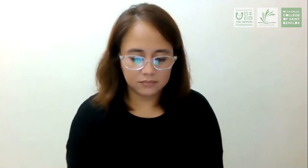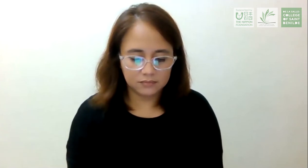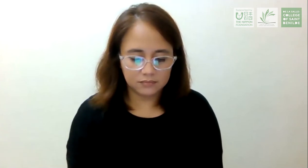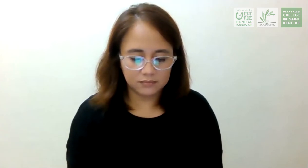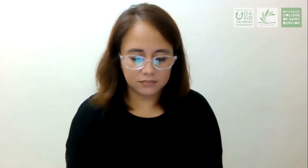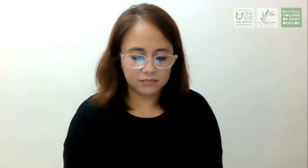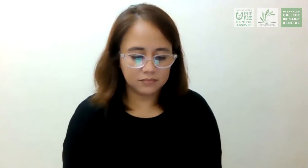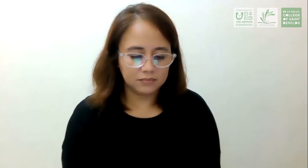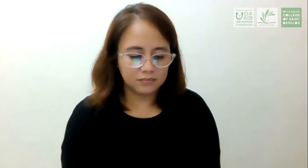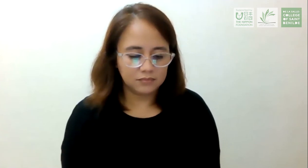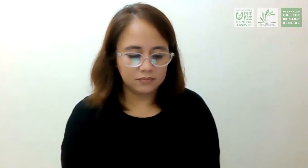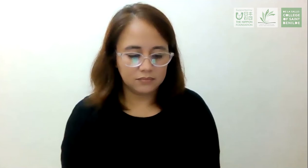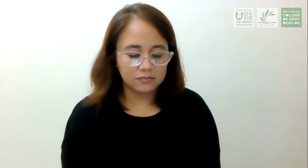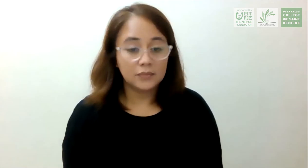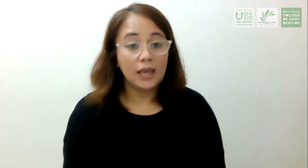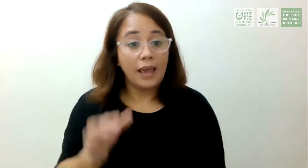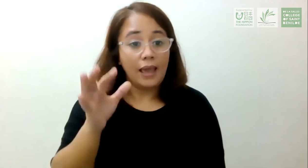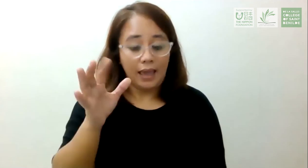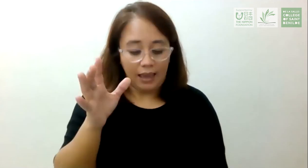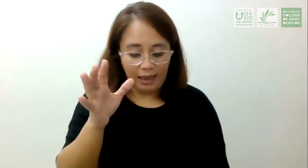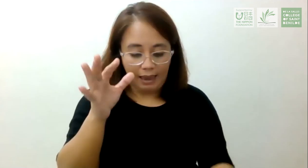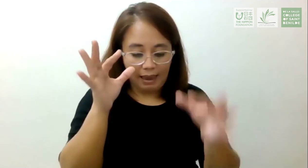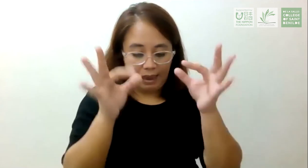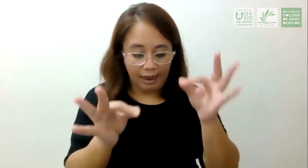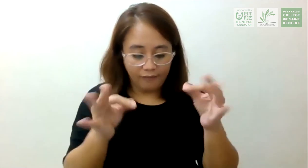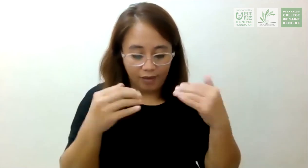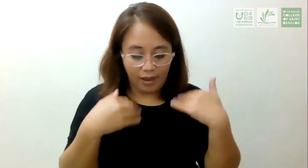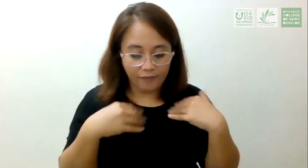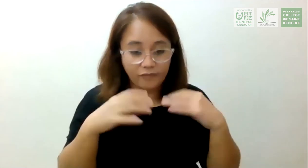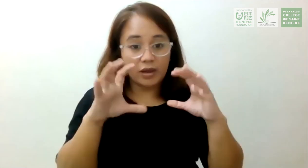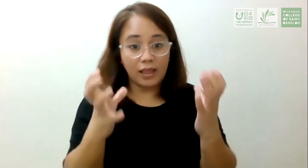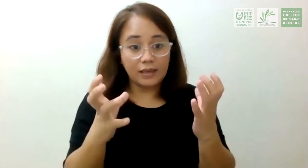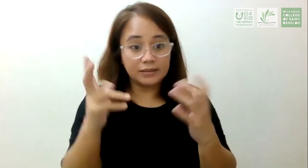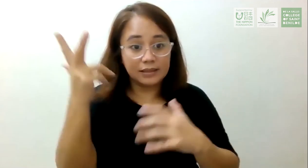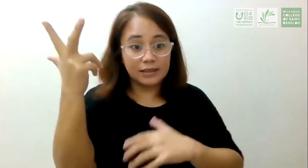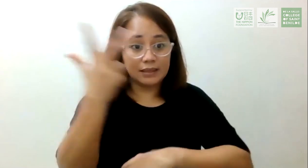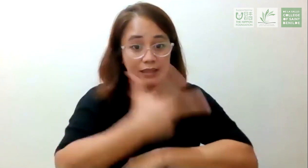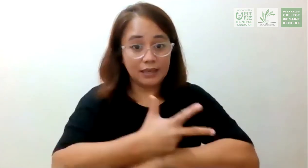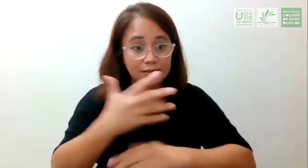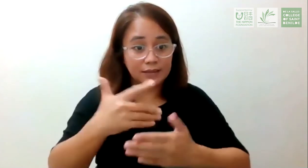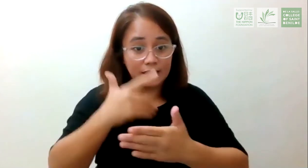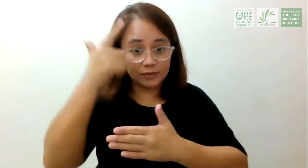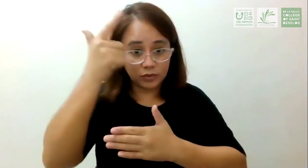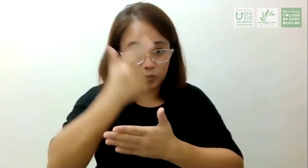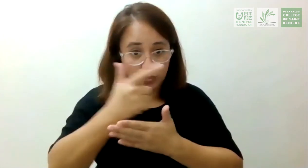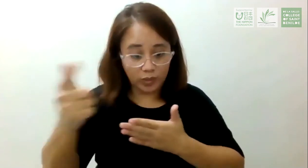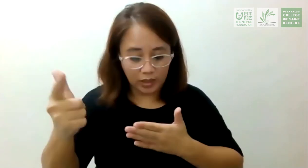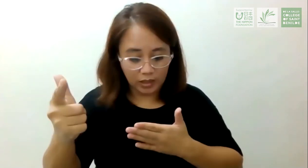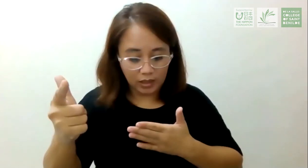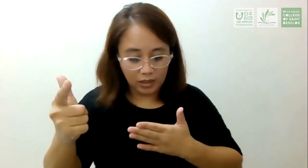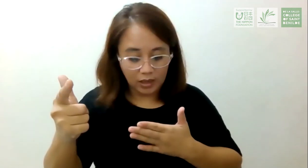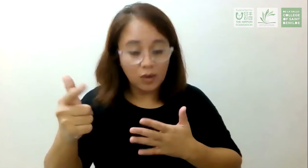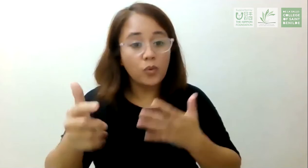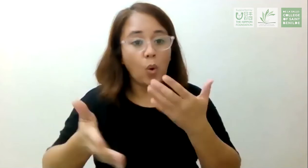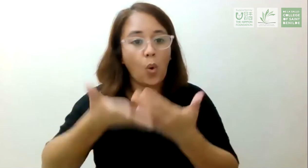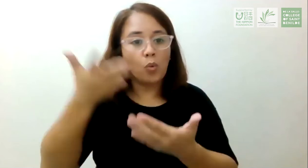Okay, if we do class 3 days next week, we'll be almost finished with the course.